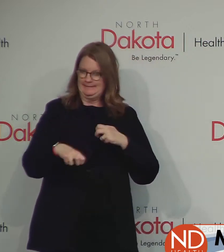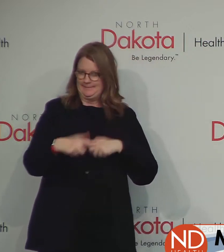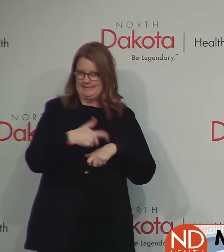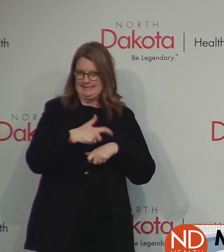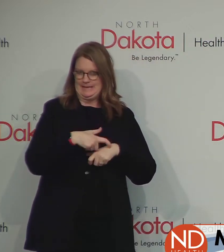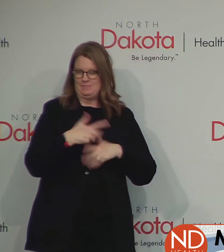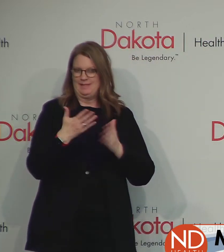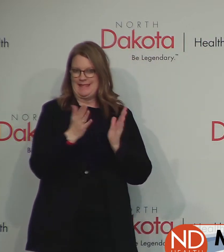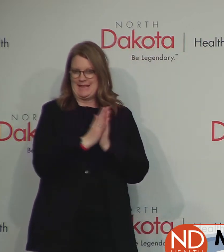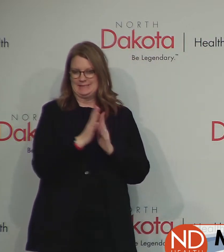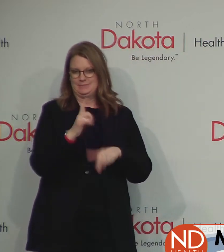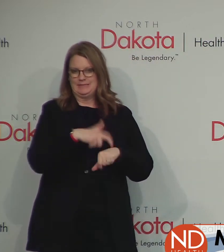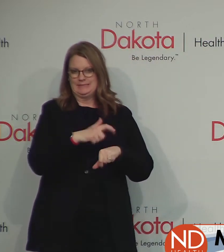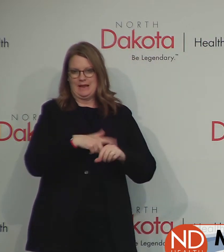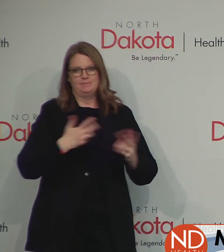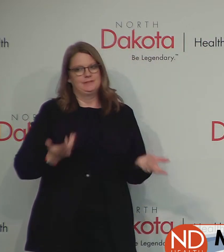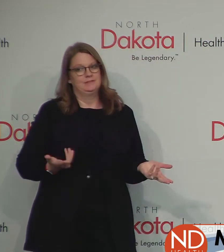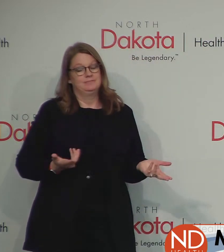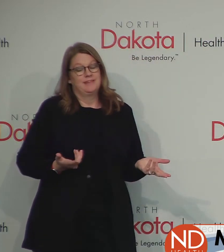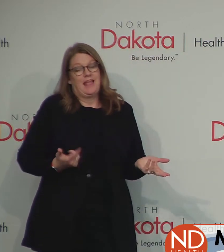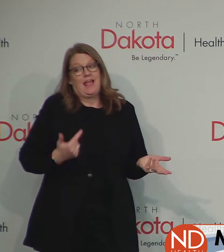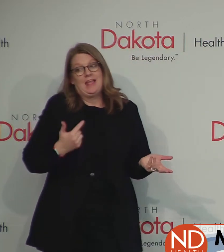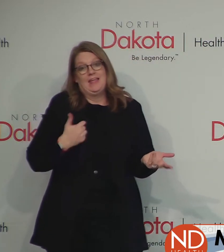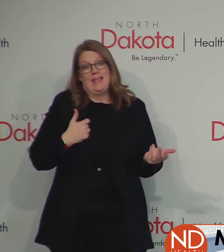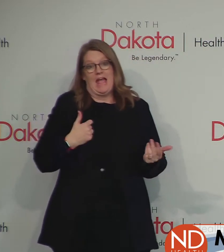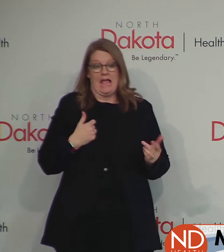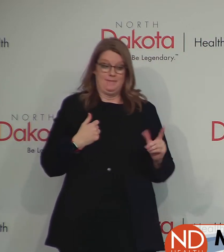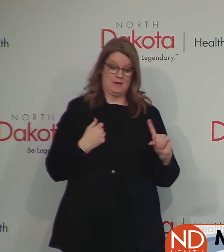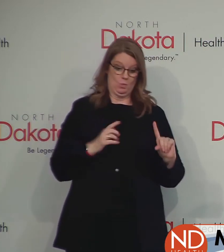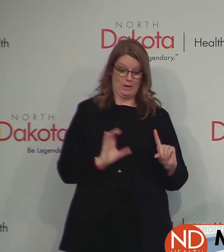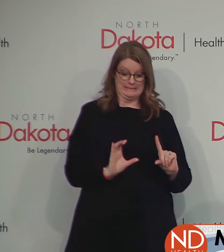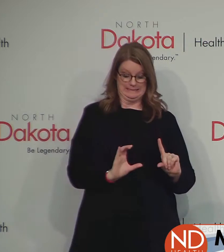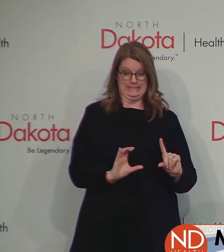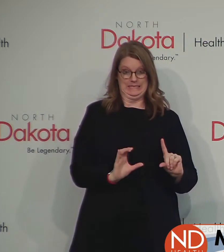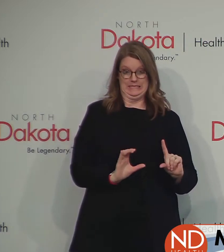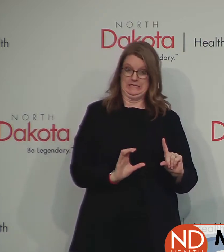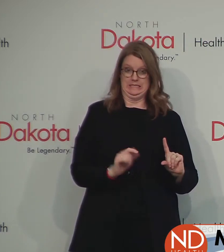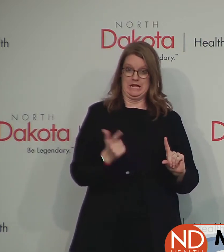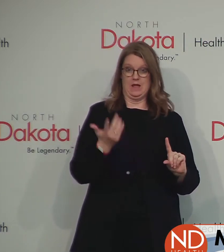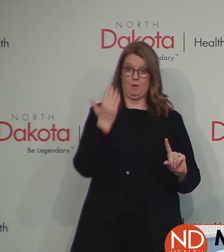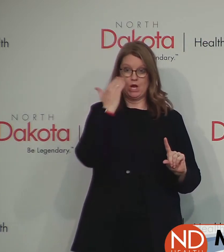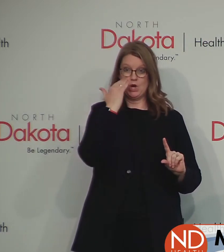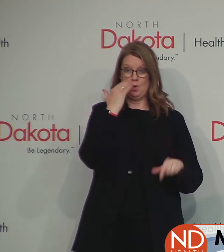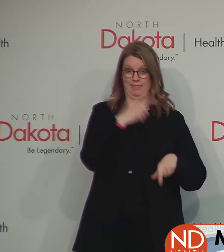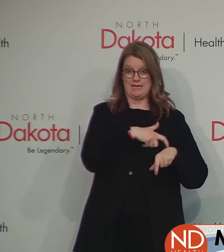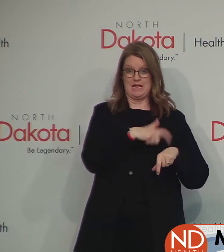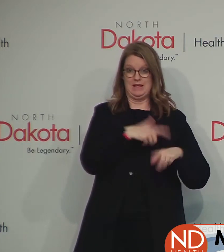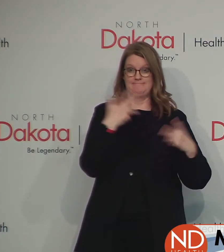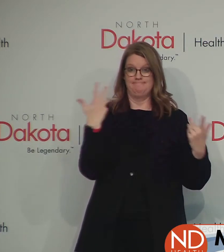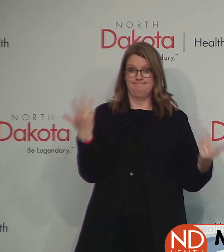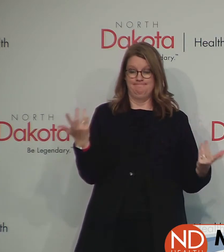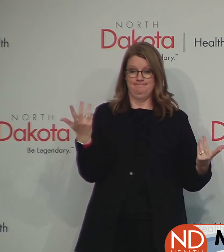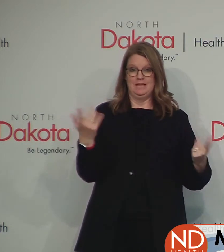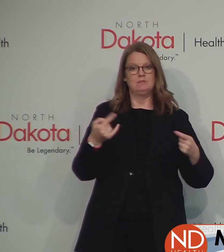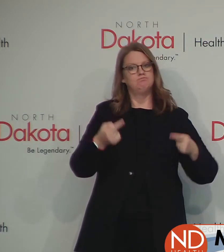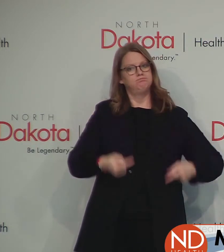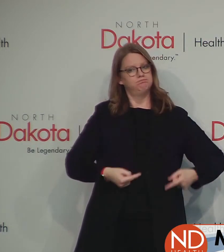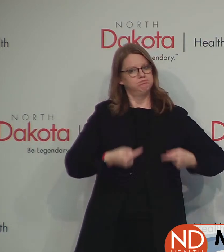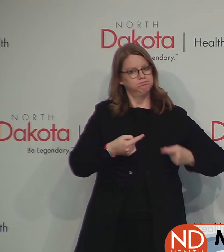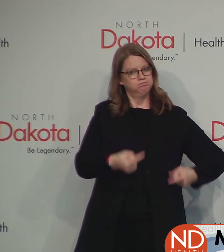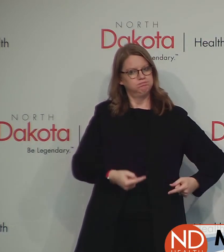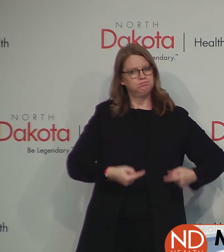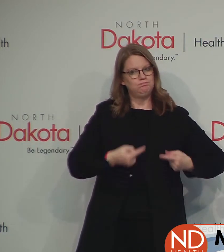me timelines, and I'd love to give people timelines. I'm in 1C. I want to know the timeline. It's difficult